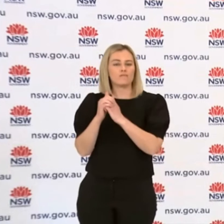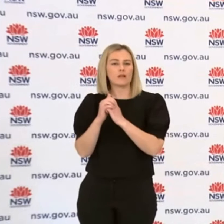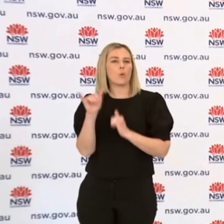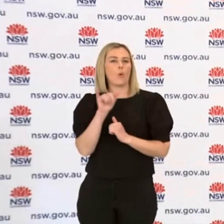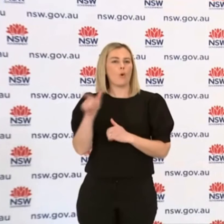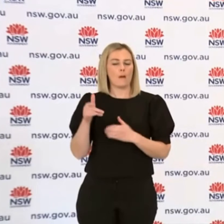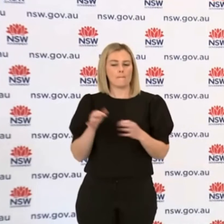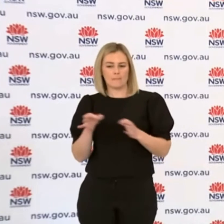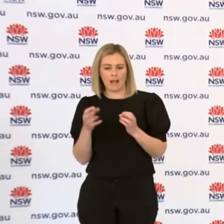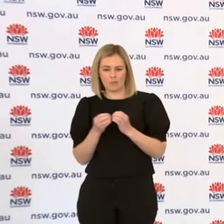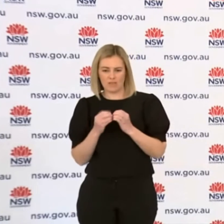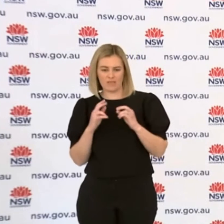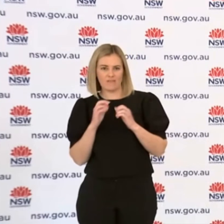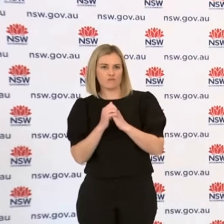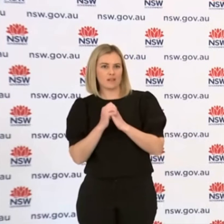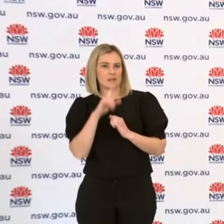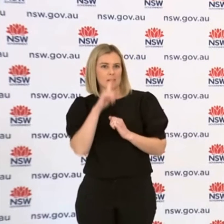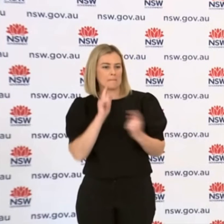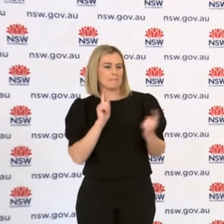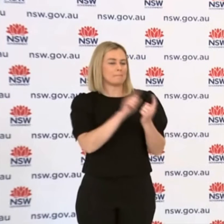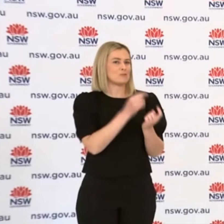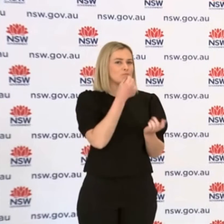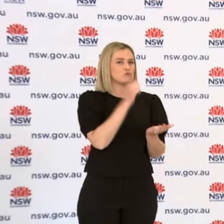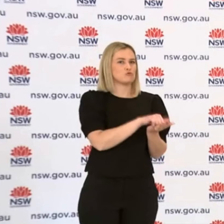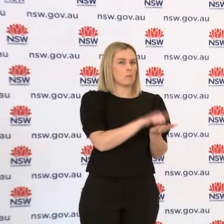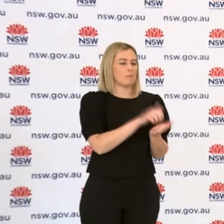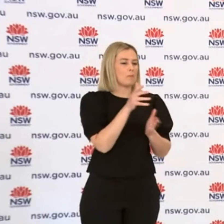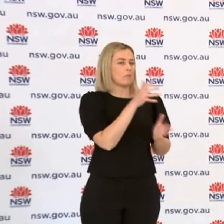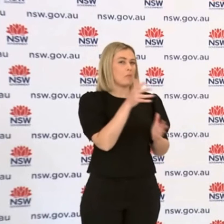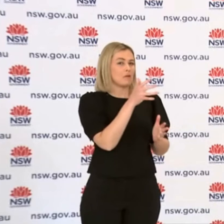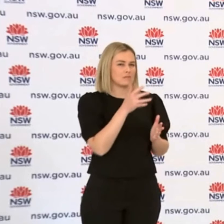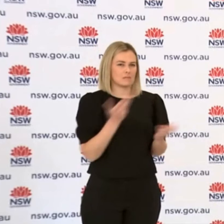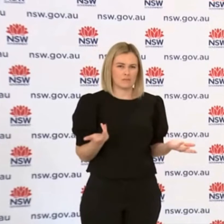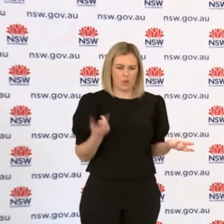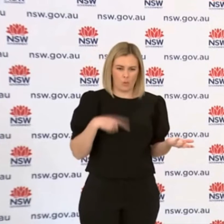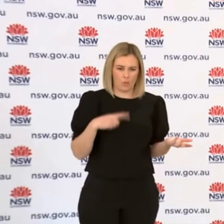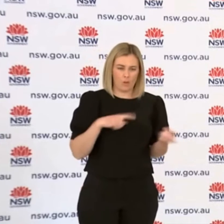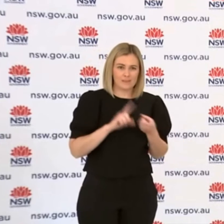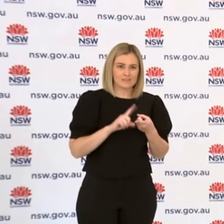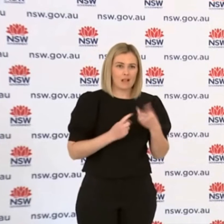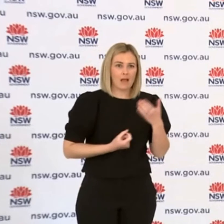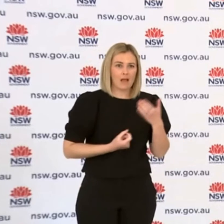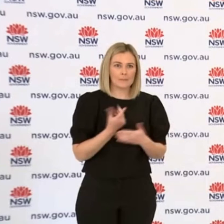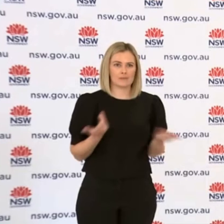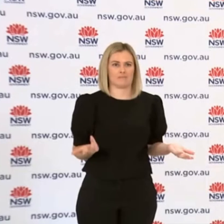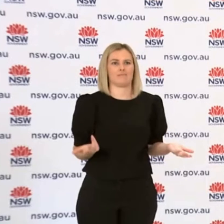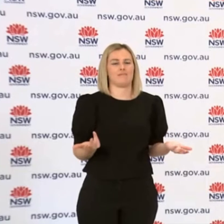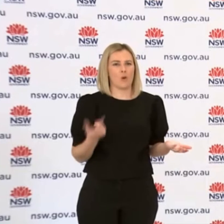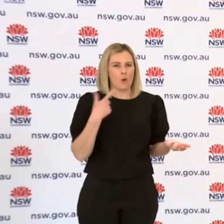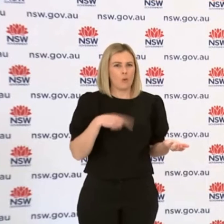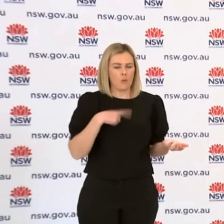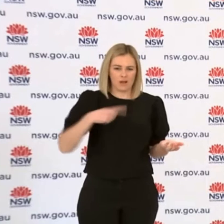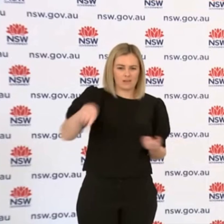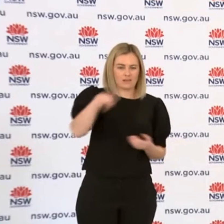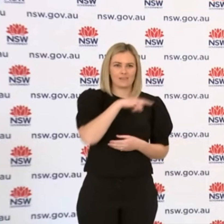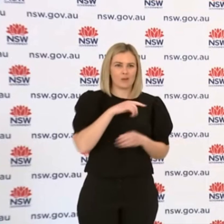about 6 weeks into this lockdown now. Why is this still happening in parts of Sydney? Why is the message still not getting